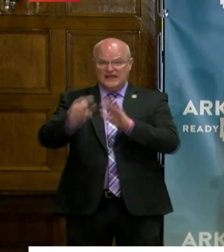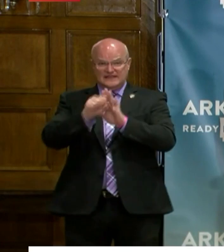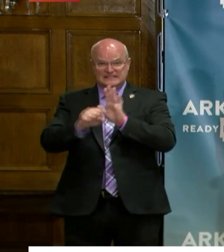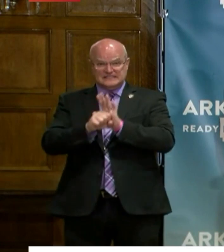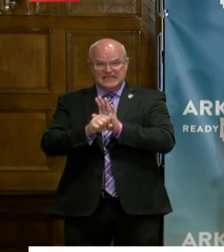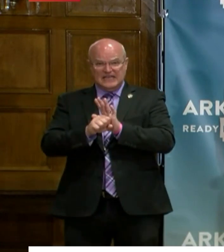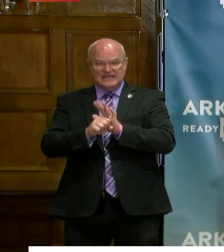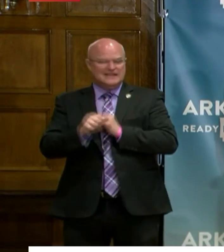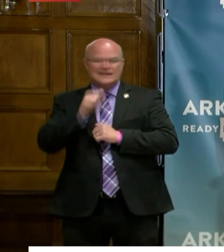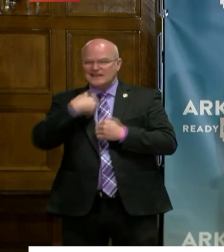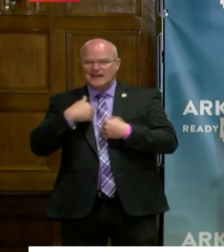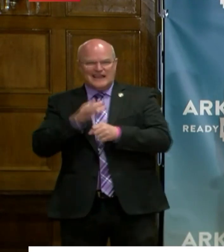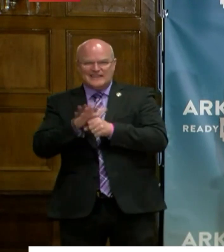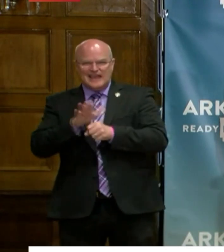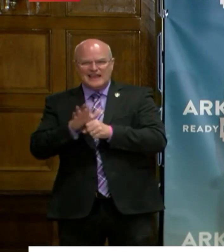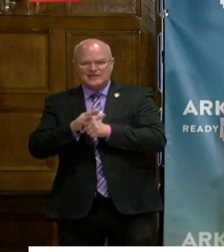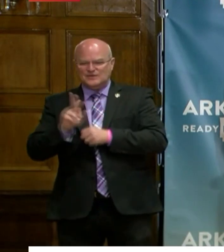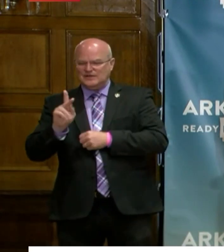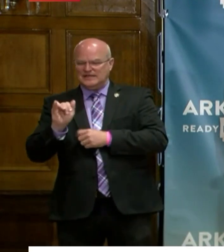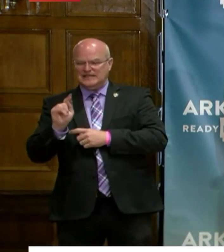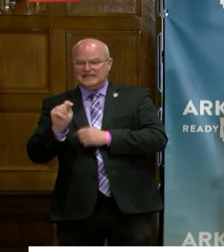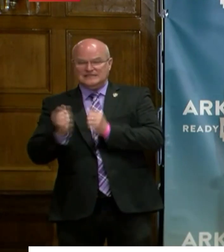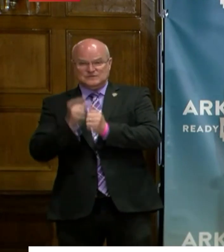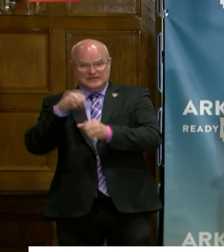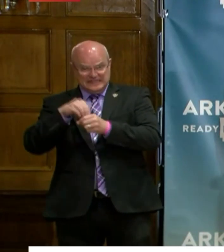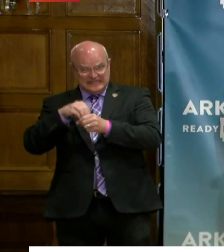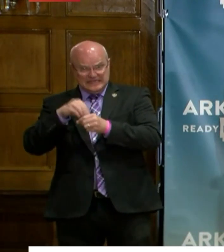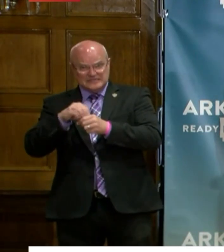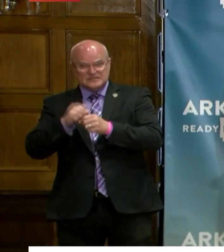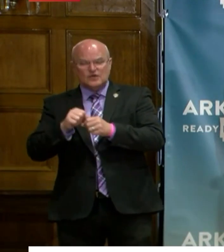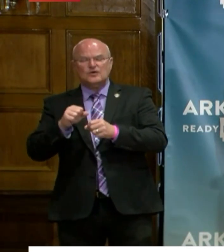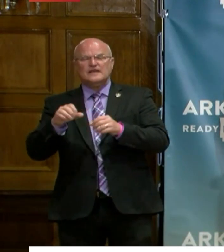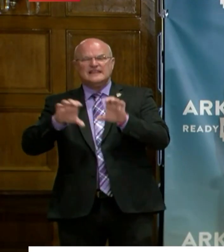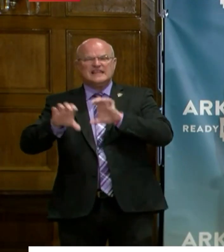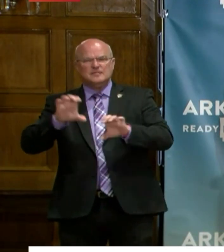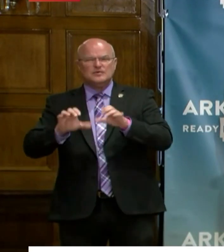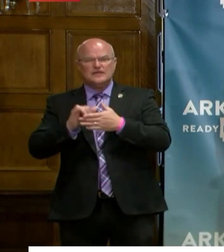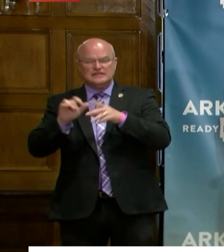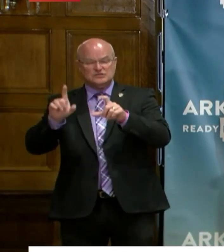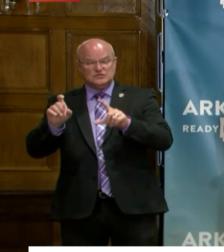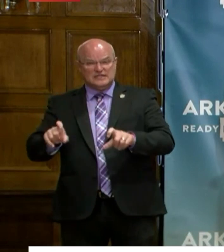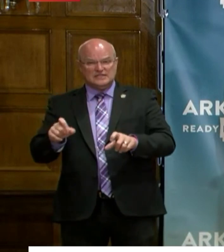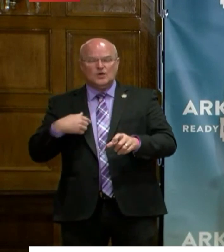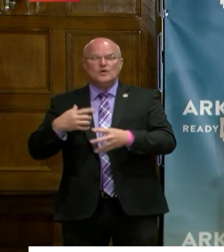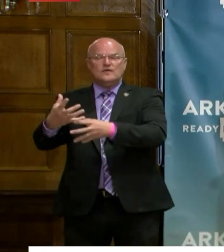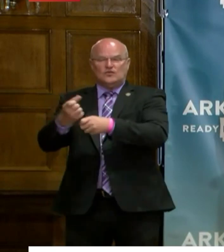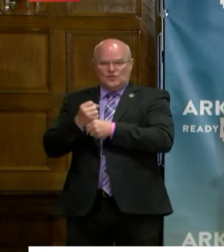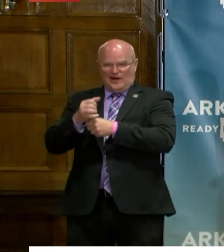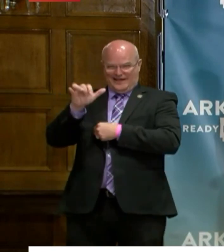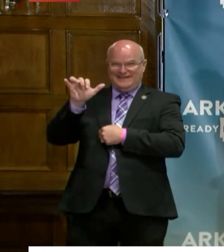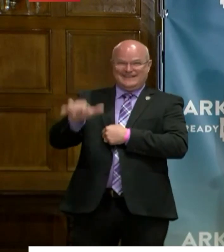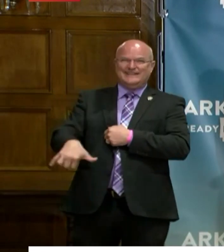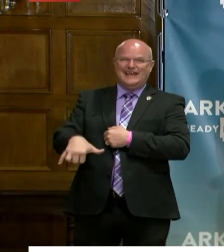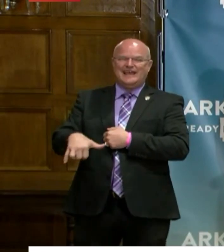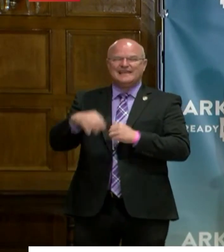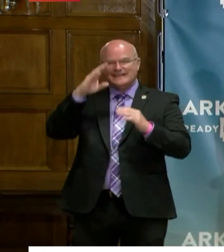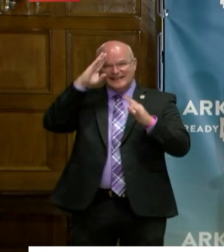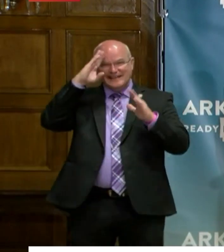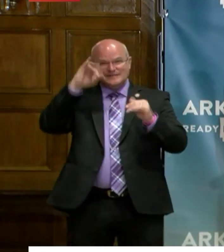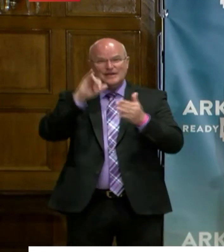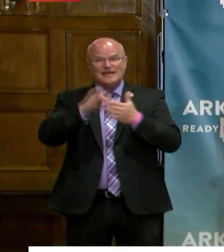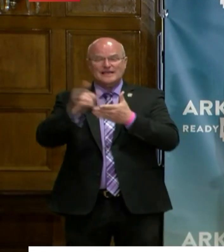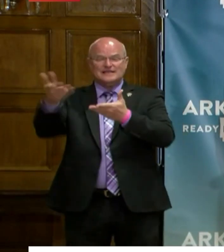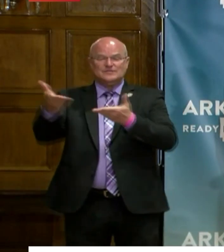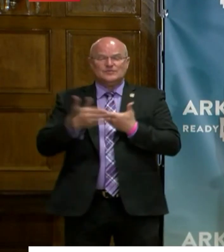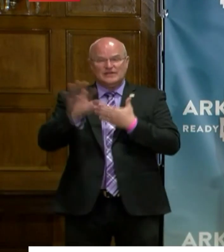not had the adequate kits within it, so that in the reagents, so it could do testing. We've required that. We expect that